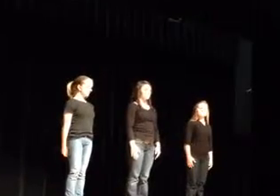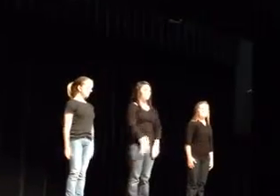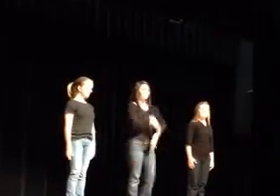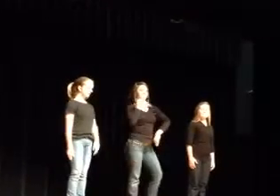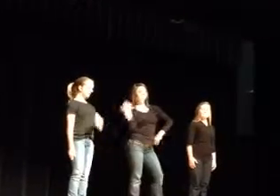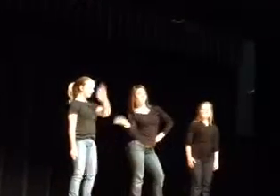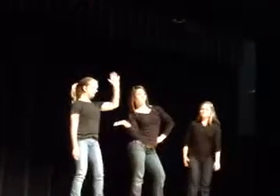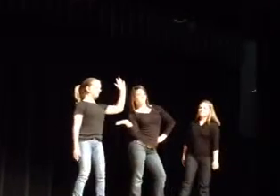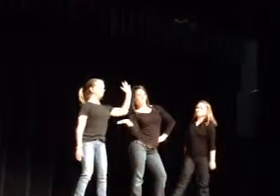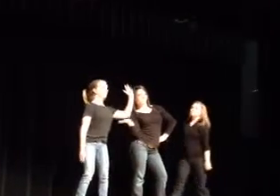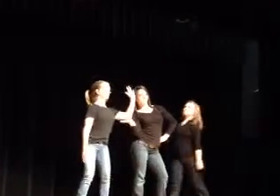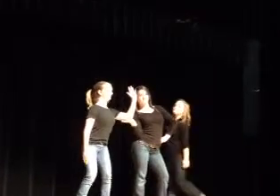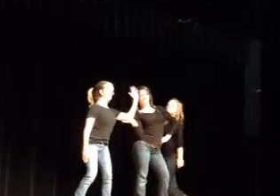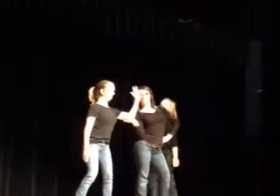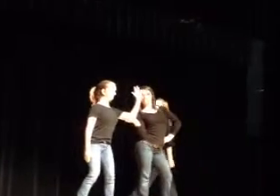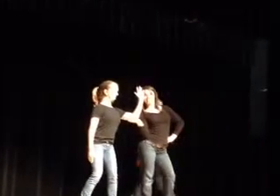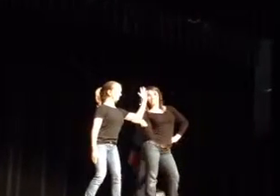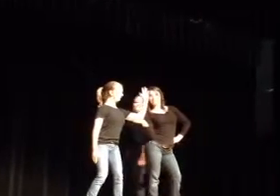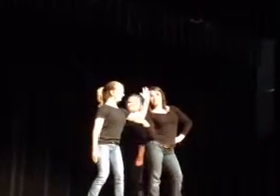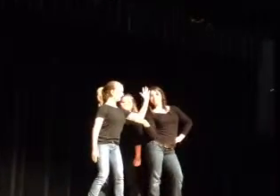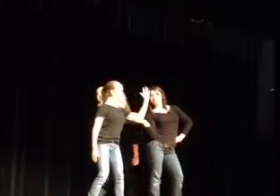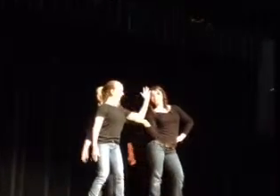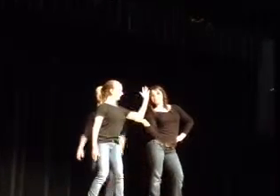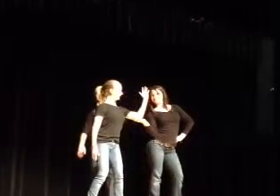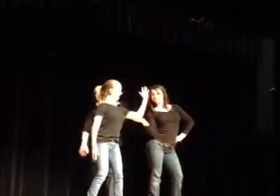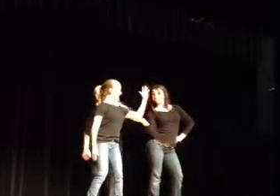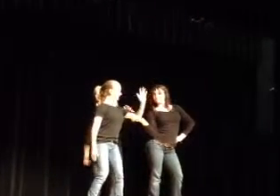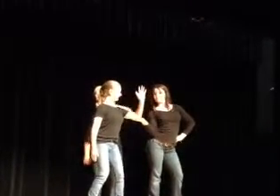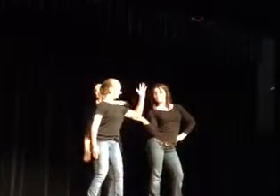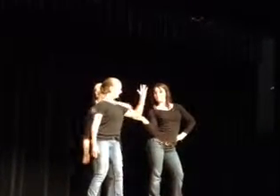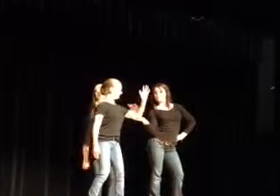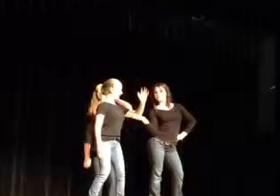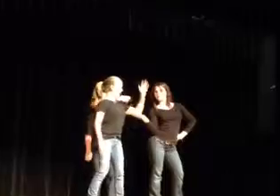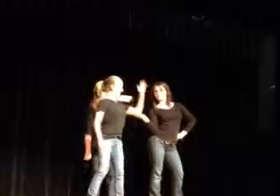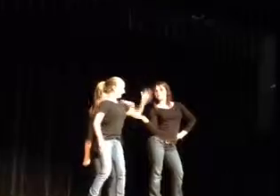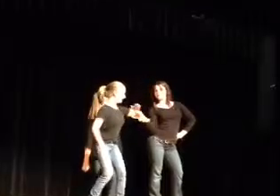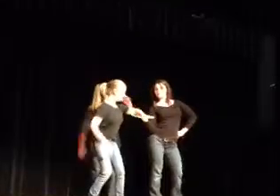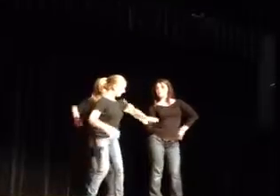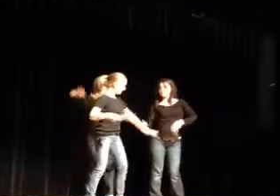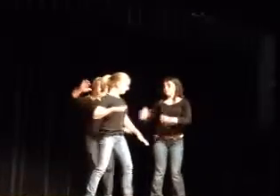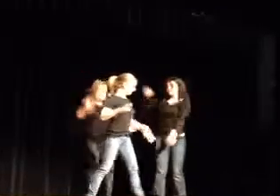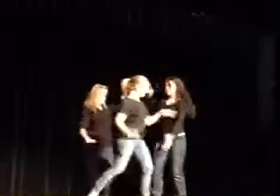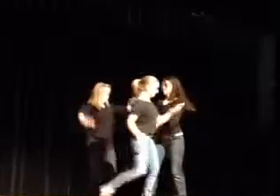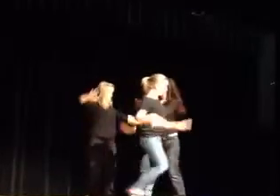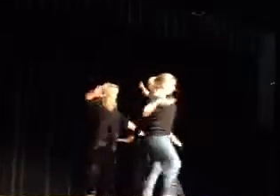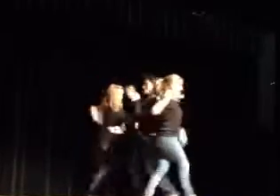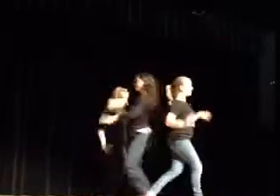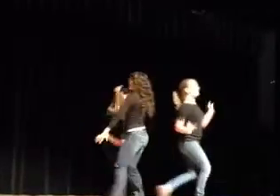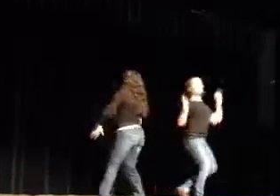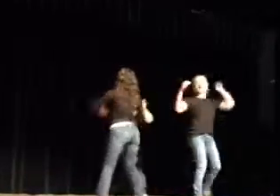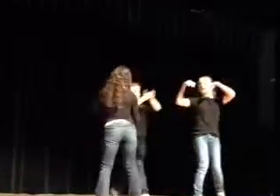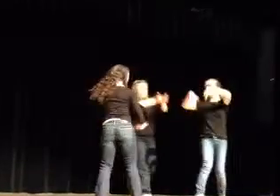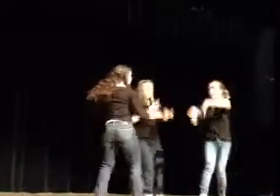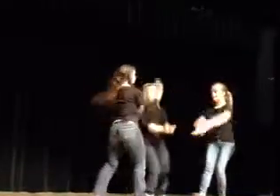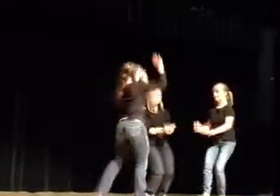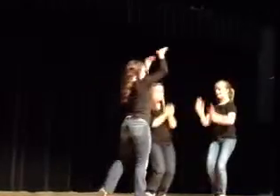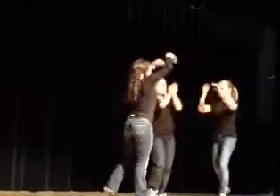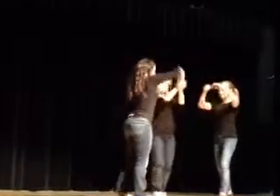hold a tree in the palm of your hand, or topple it with a crash, sail a boat on finger